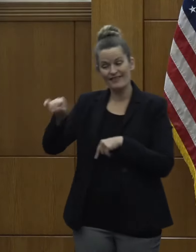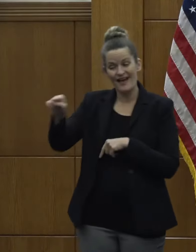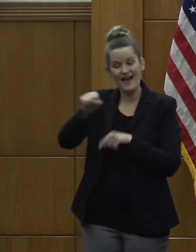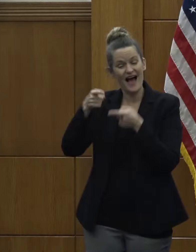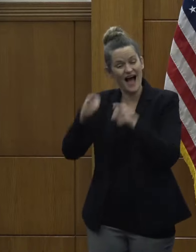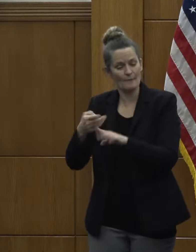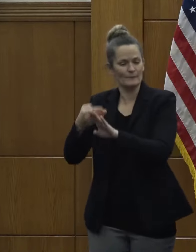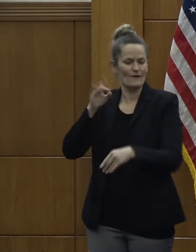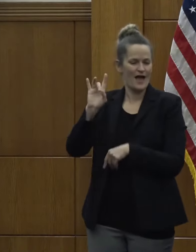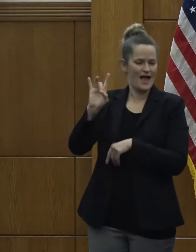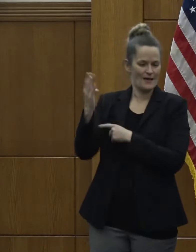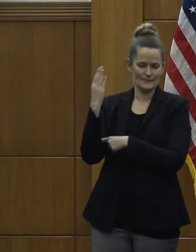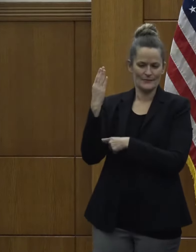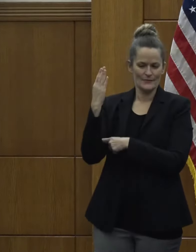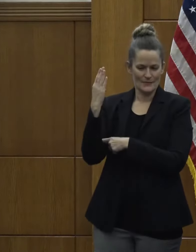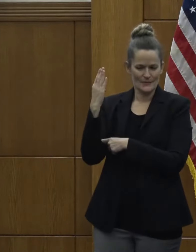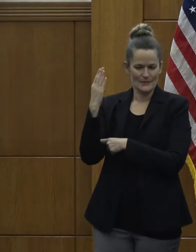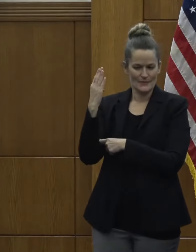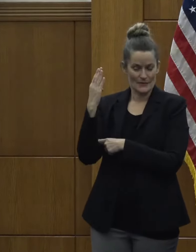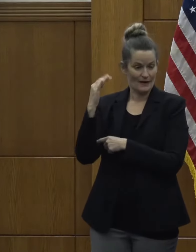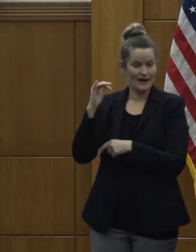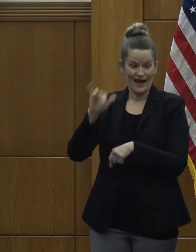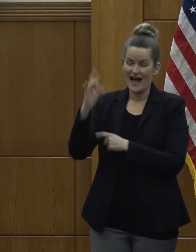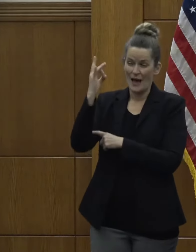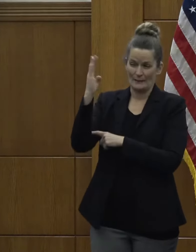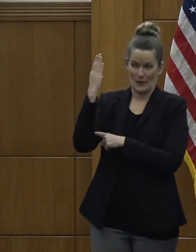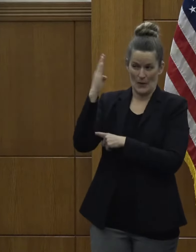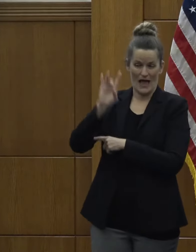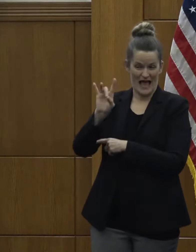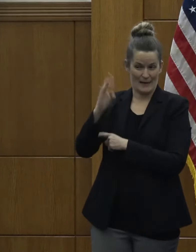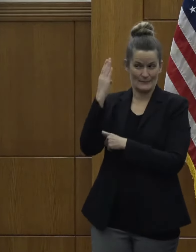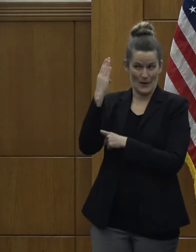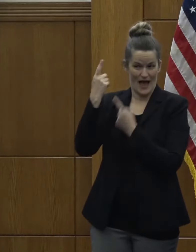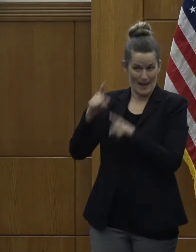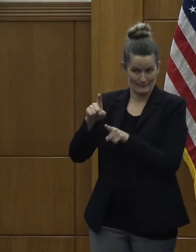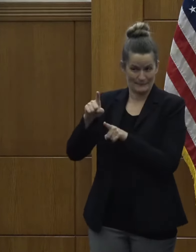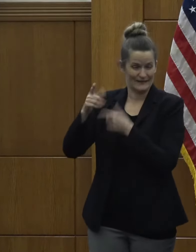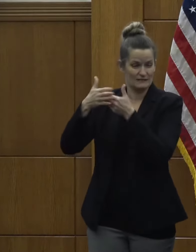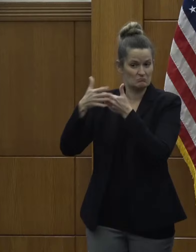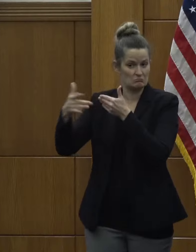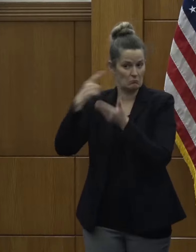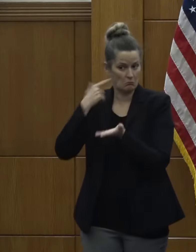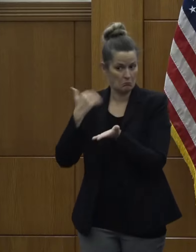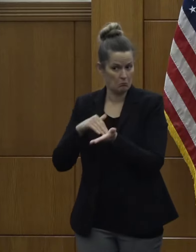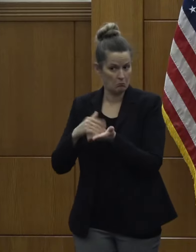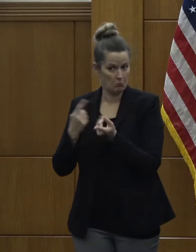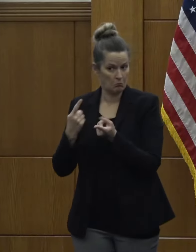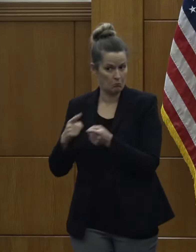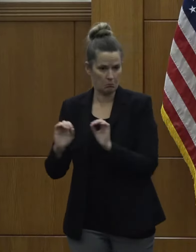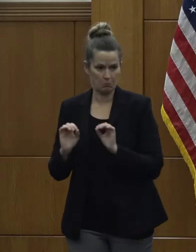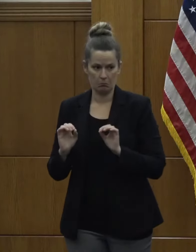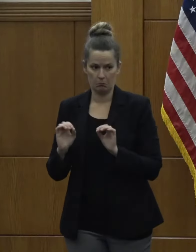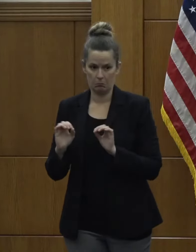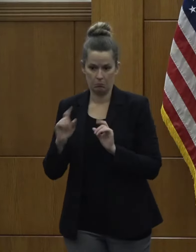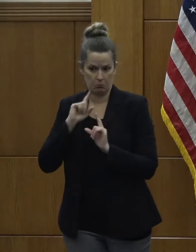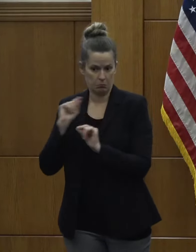with machines or issues. In terms of VCU, I have not heard specifically anything about VCU. And I'm sorry, what was the